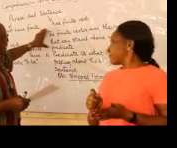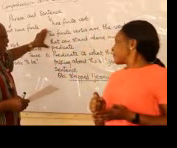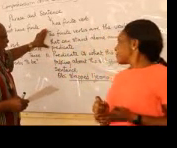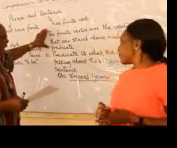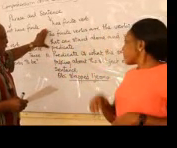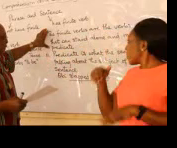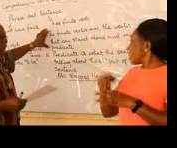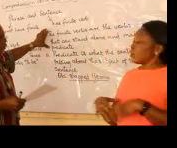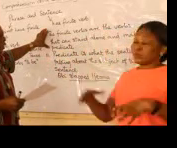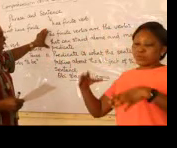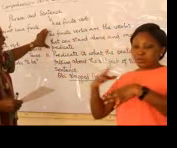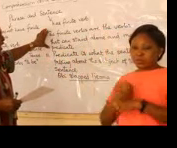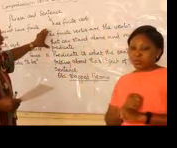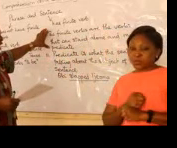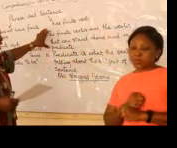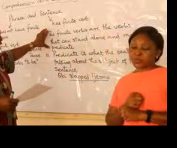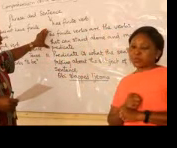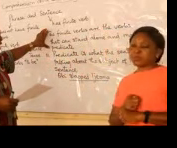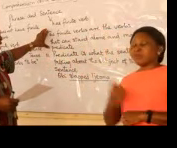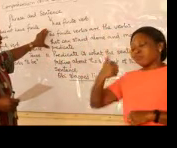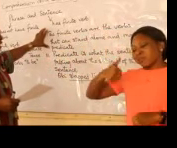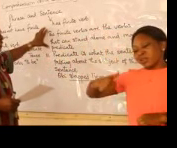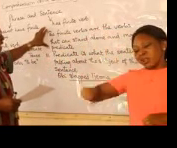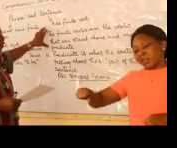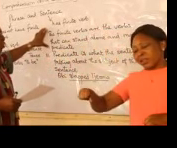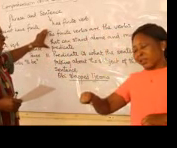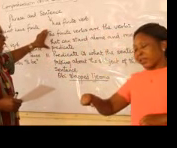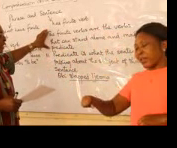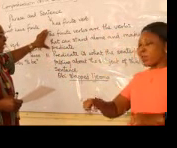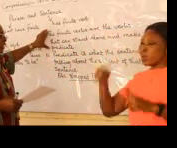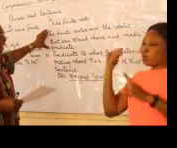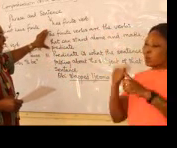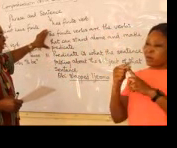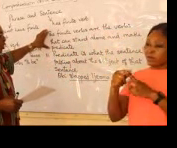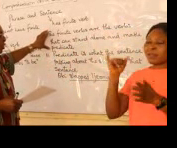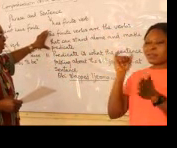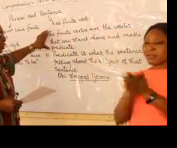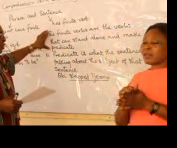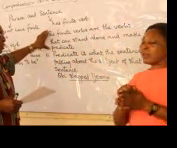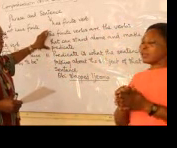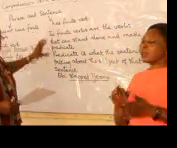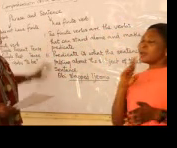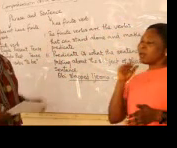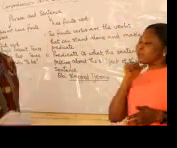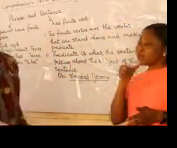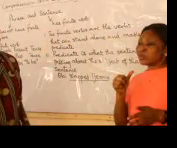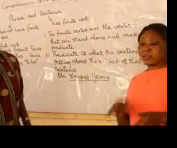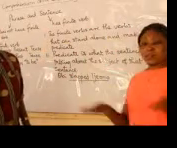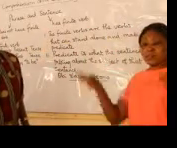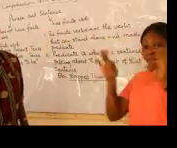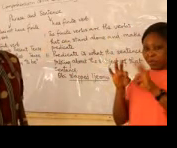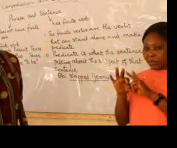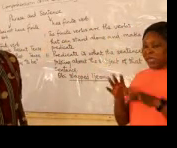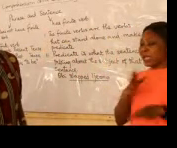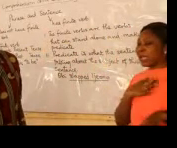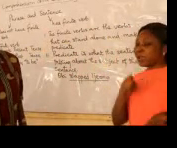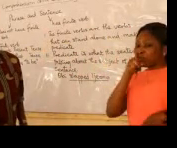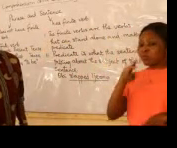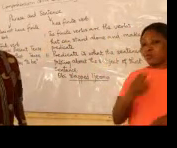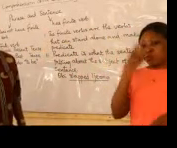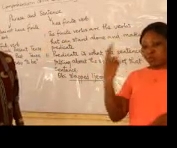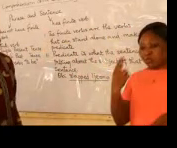in summary, any irrelevant word that is used is